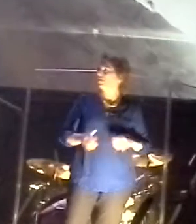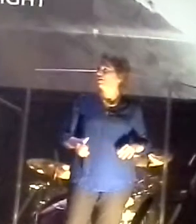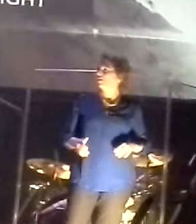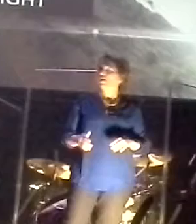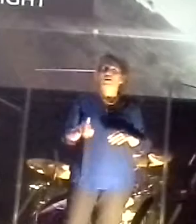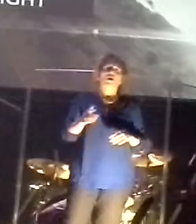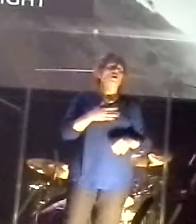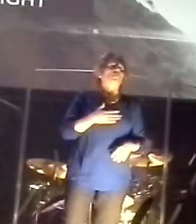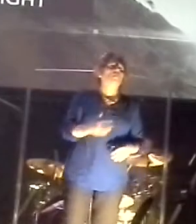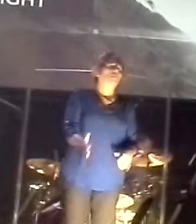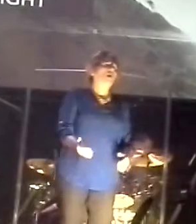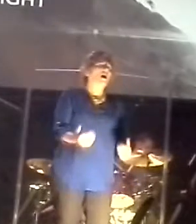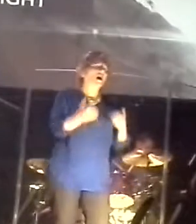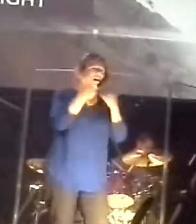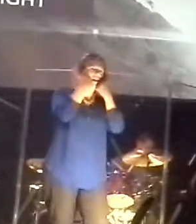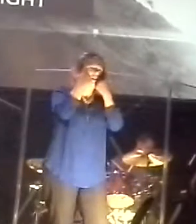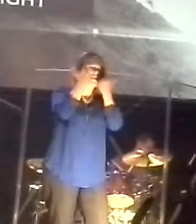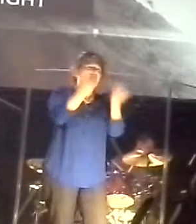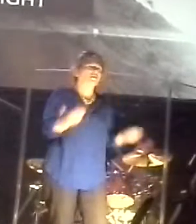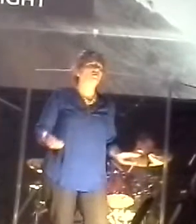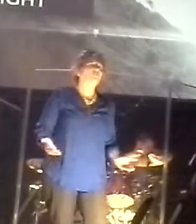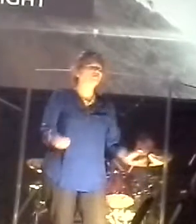Amen. I was buried